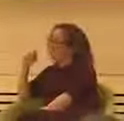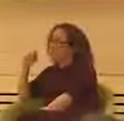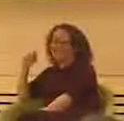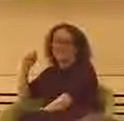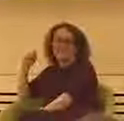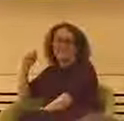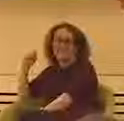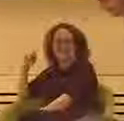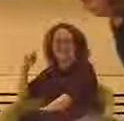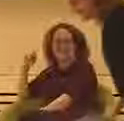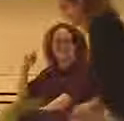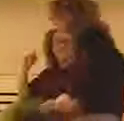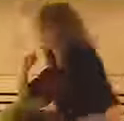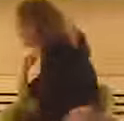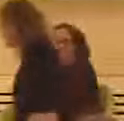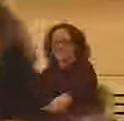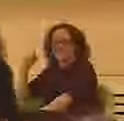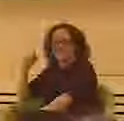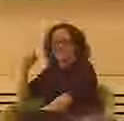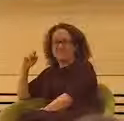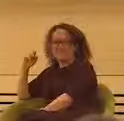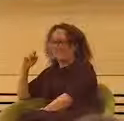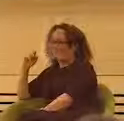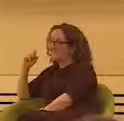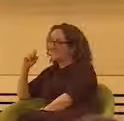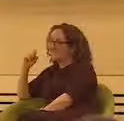over to Hannah Wally.